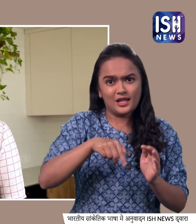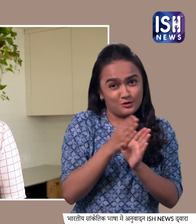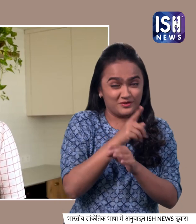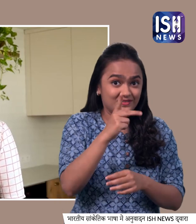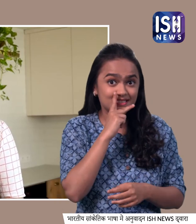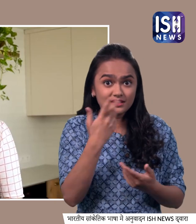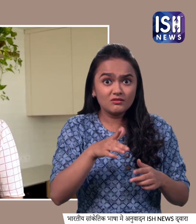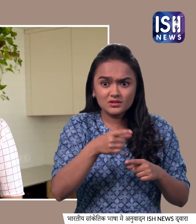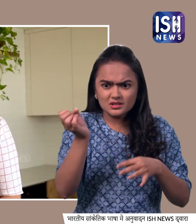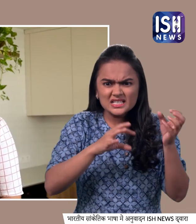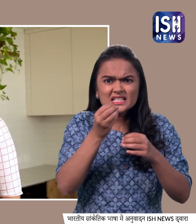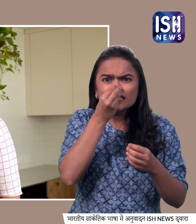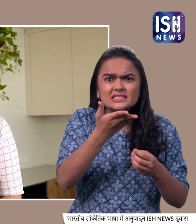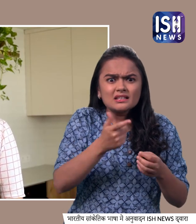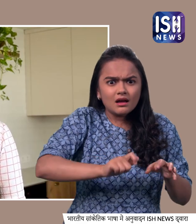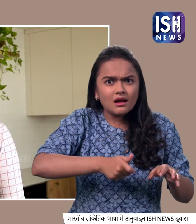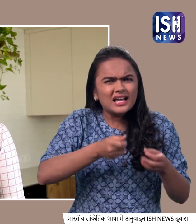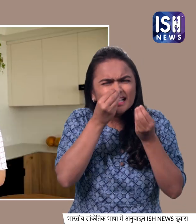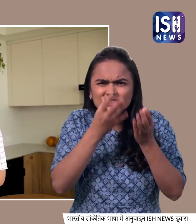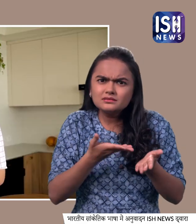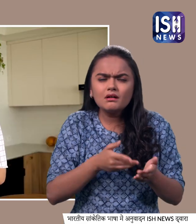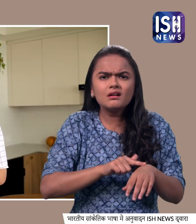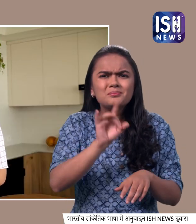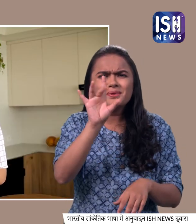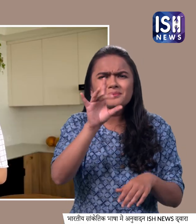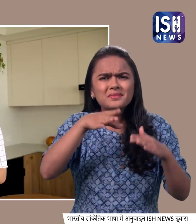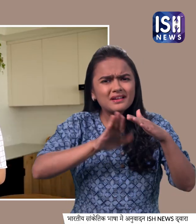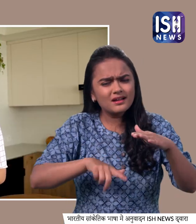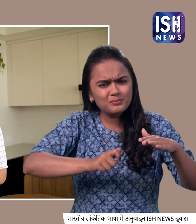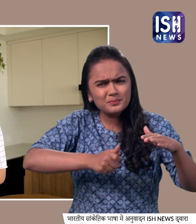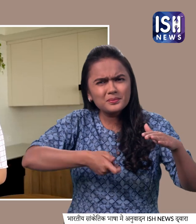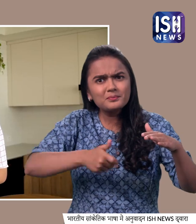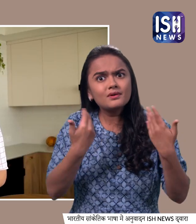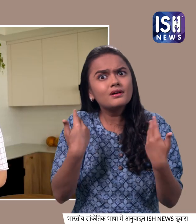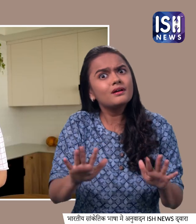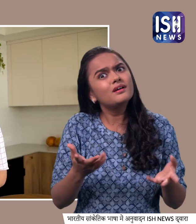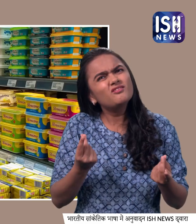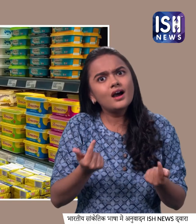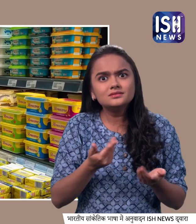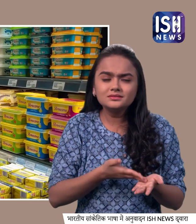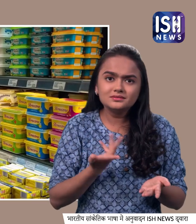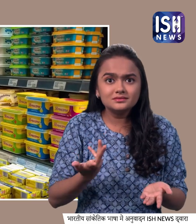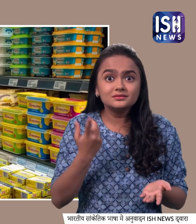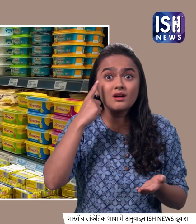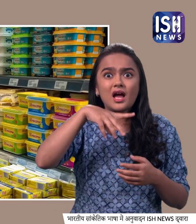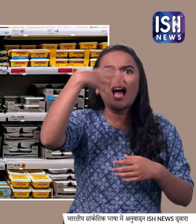saw, make them very easy. Make us 15 minutes. The packed butters come